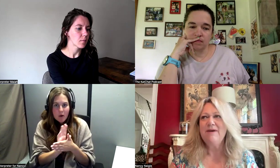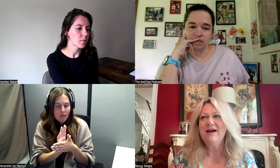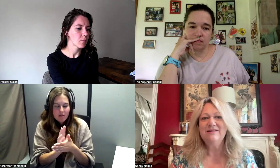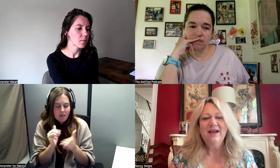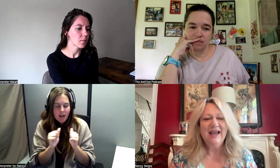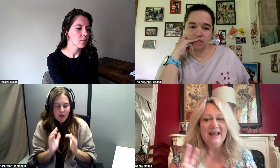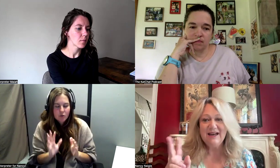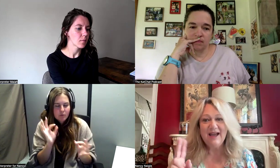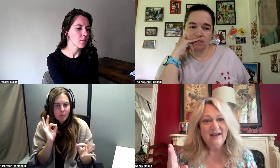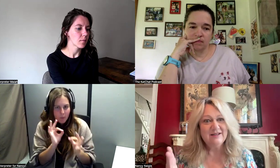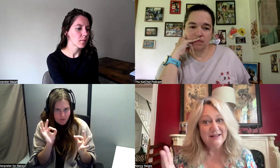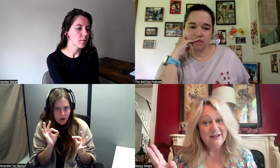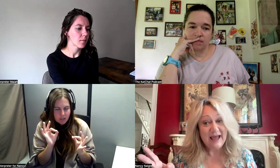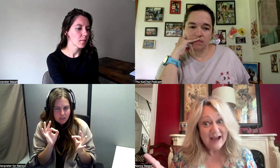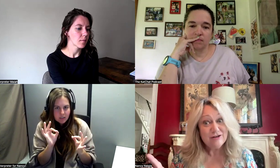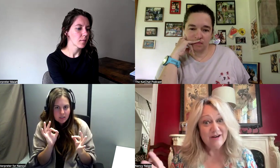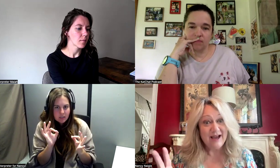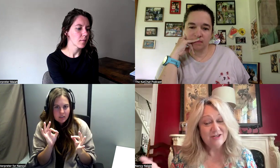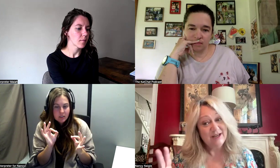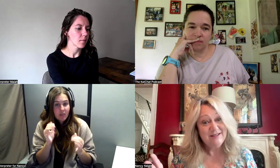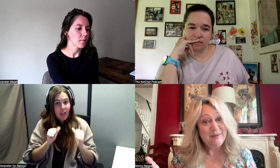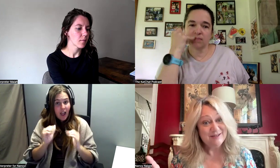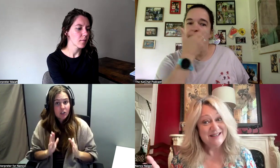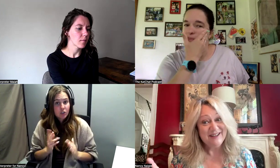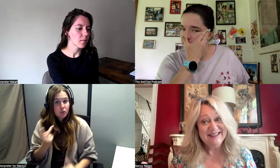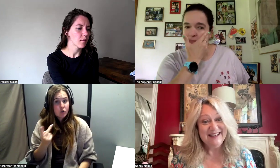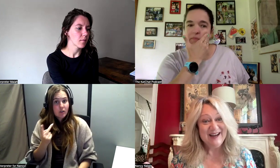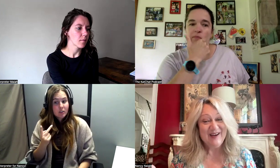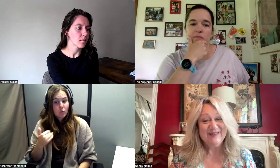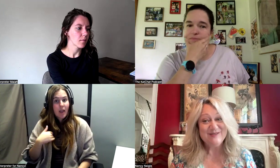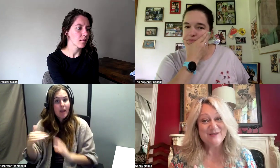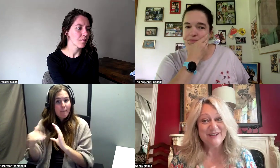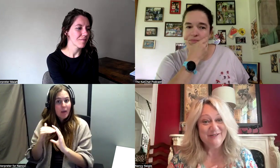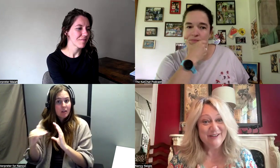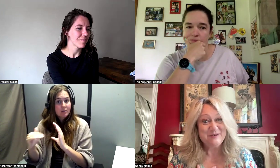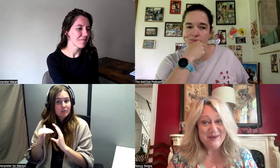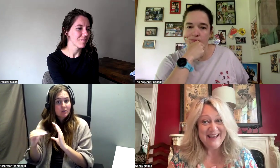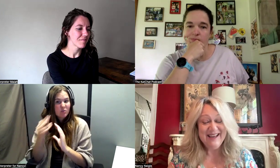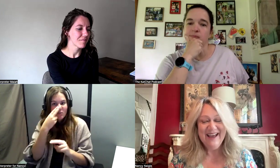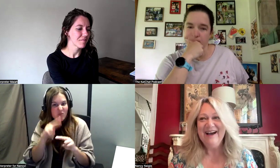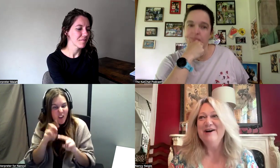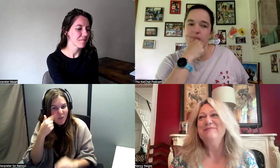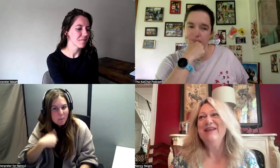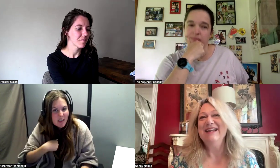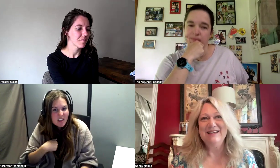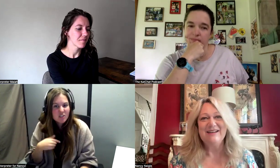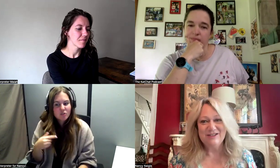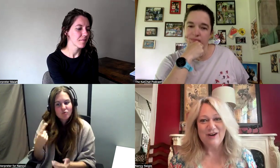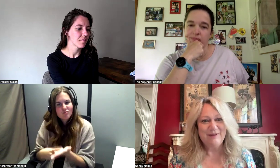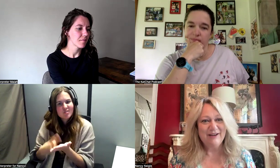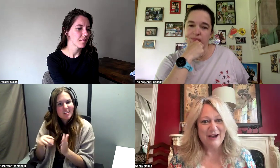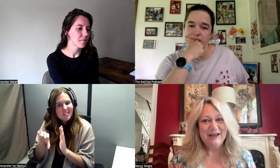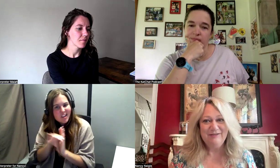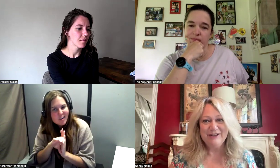in my mind, and he and I had the actor and I exchanged emails even, which was really fun for me. And he got to